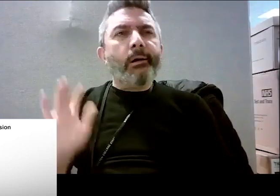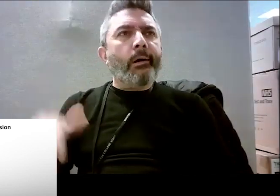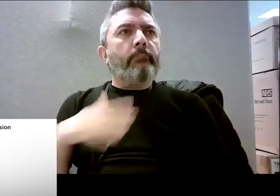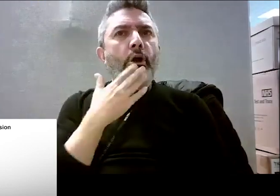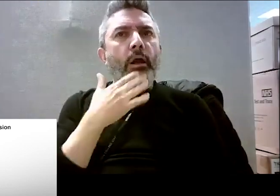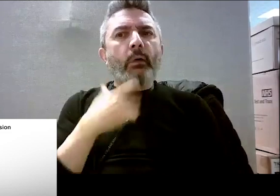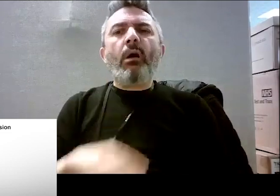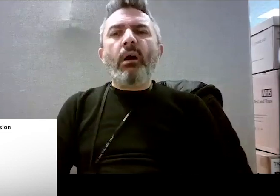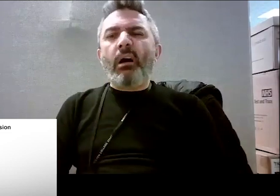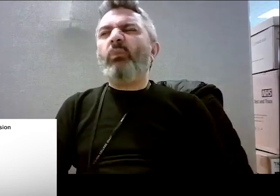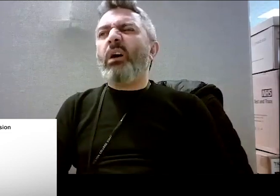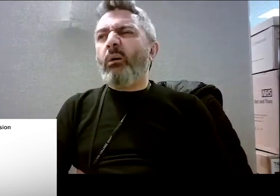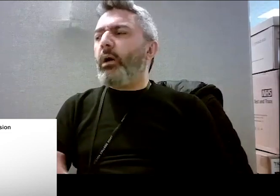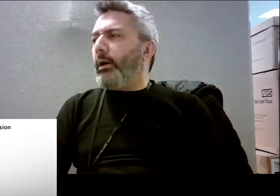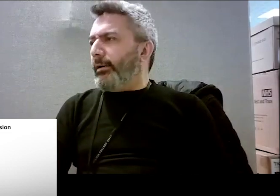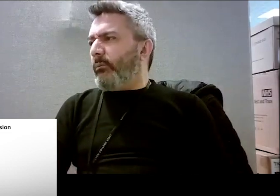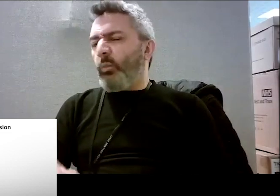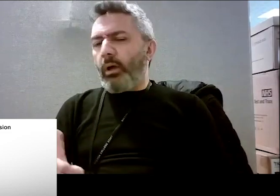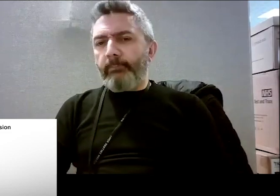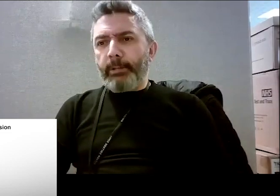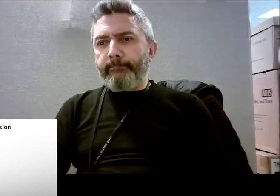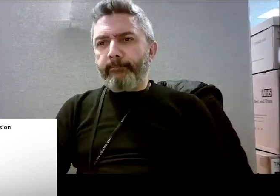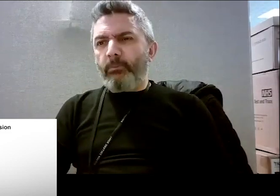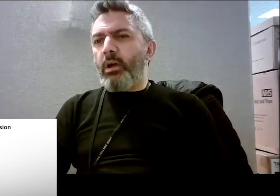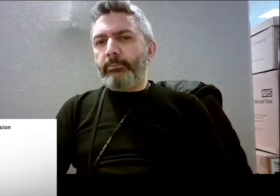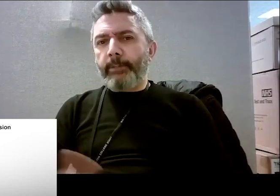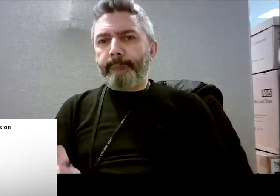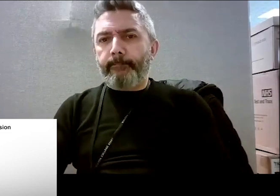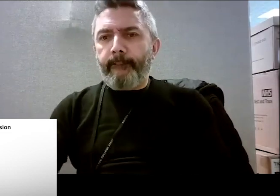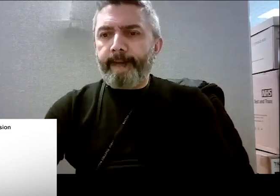a what?